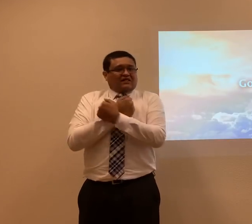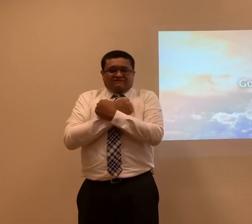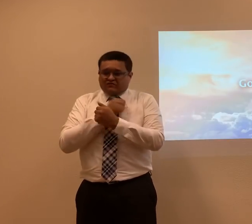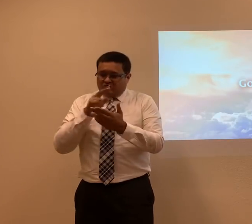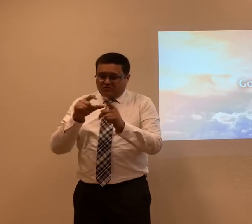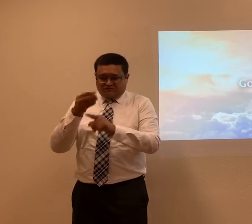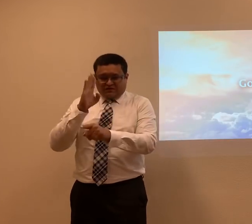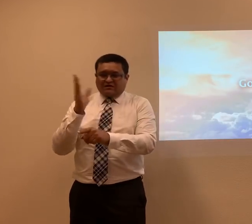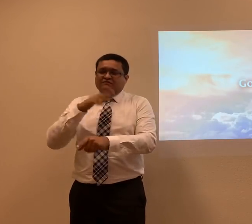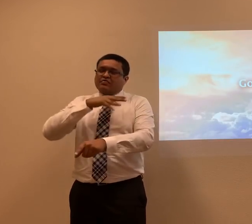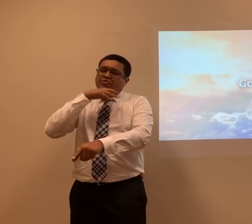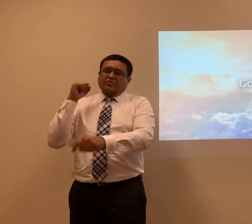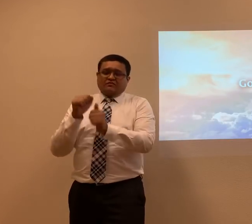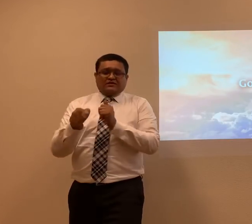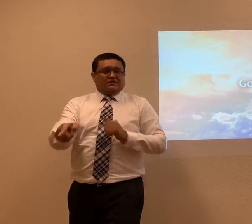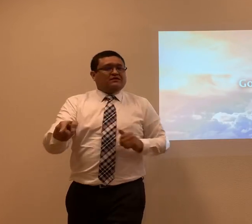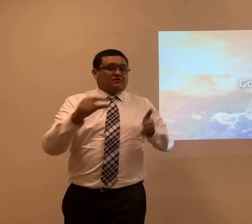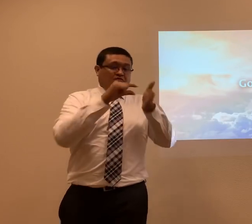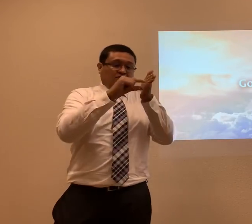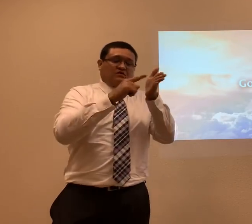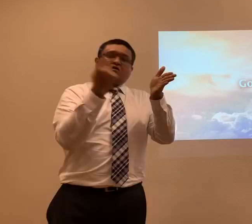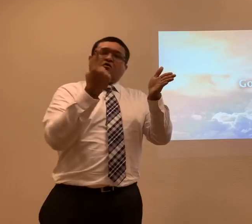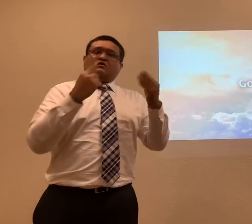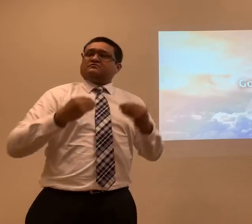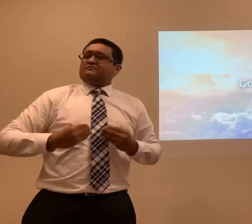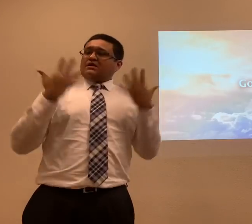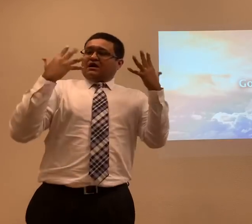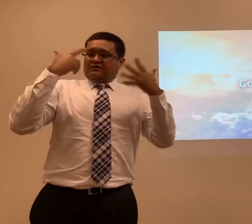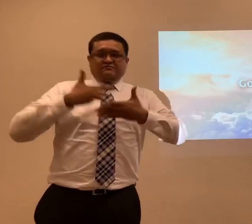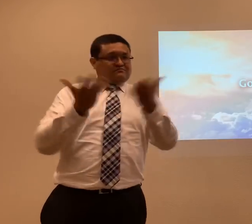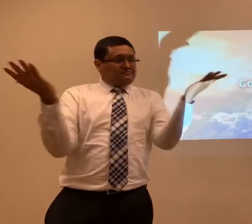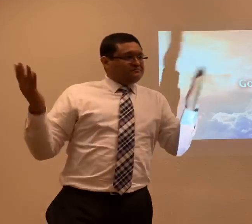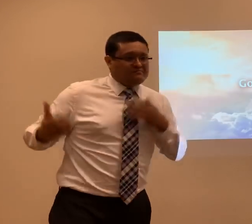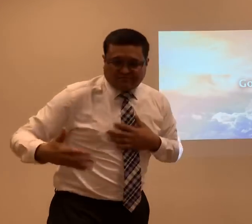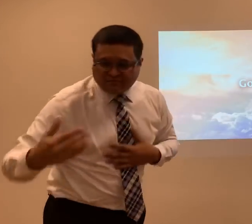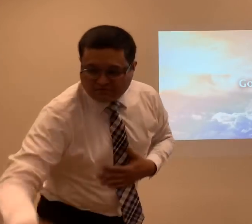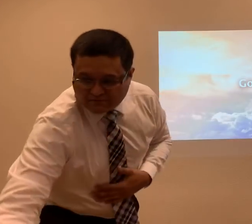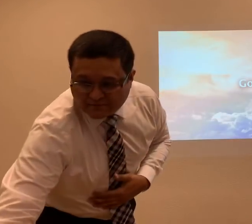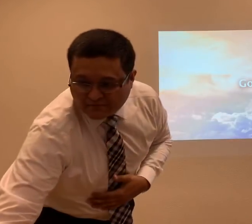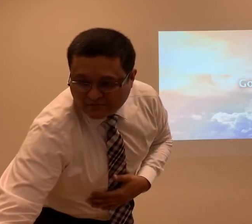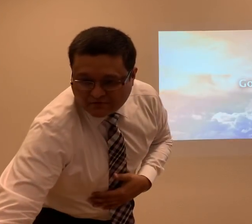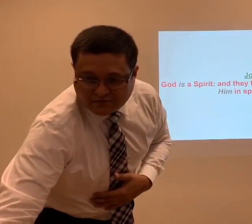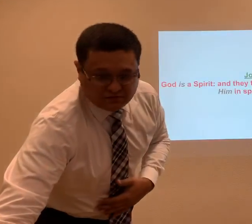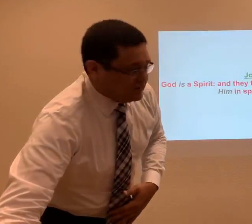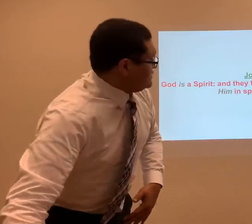every day, and you love the Word of God. You never get sick of the Word of God. It's for our inspiration.